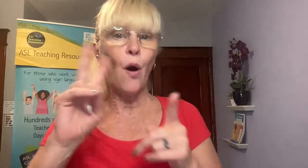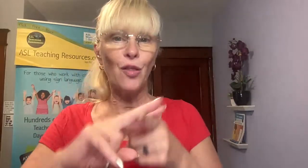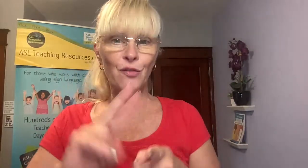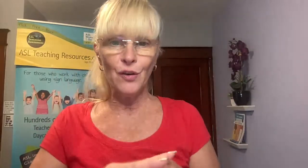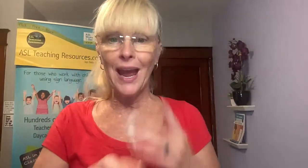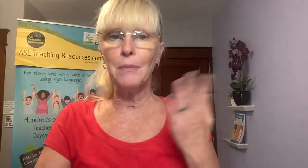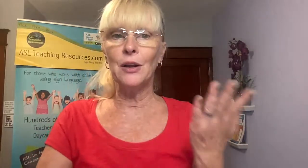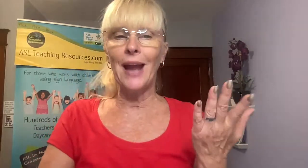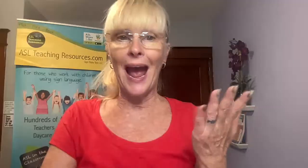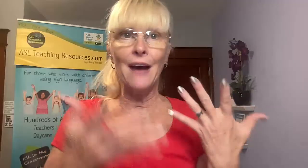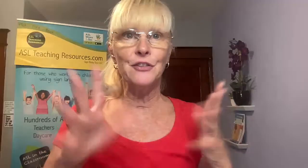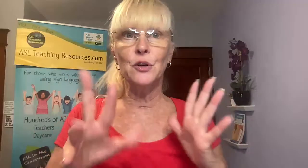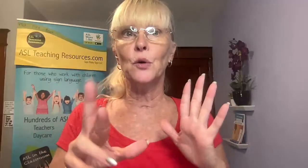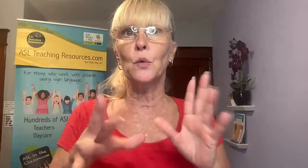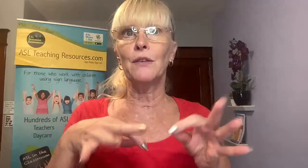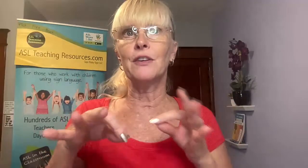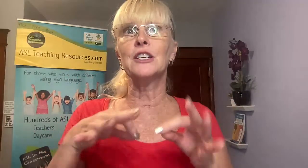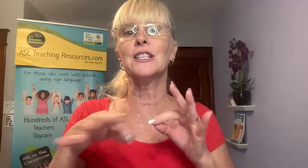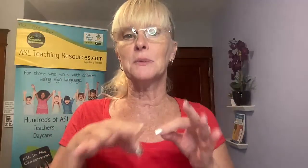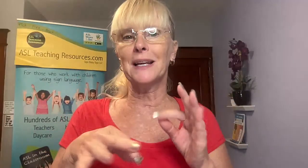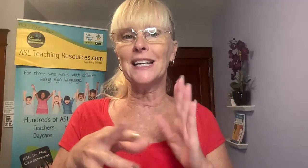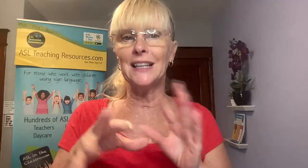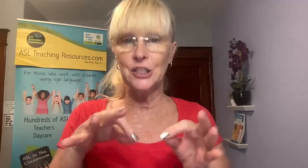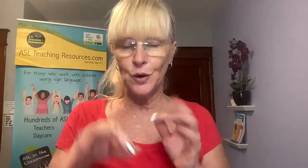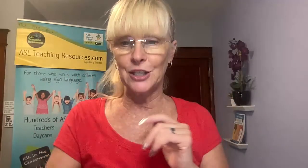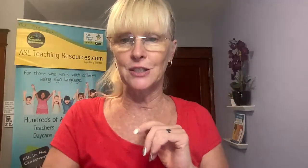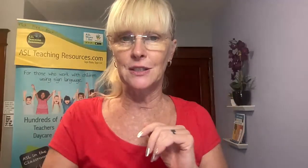the vocabulary after we finish explaining the directions.